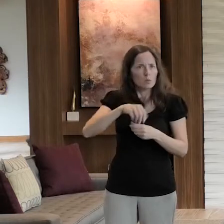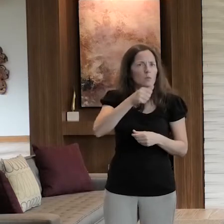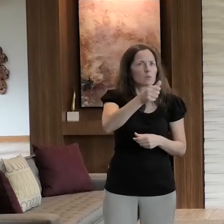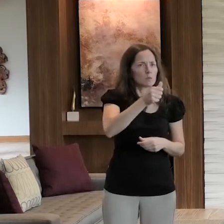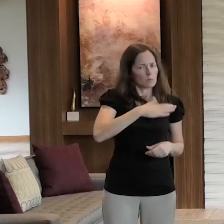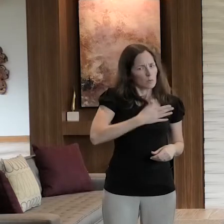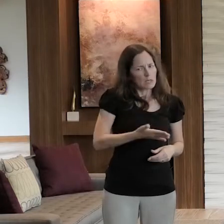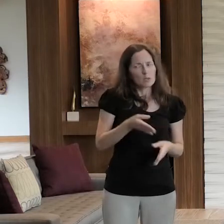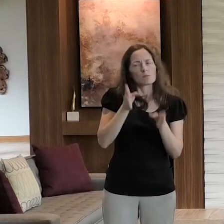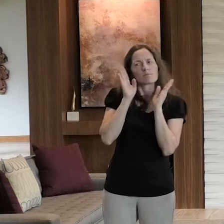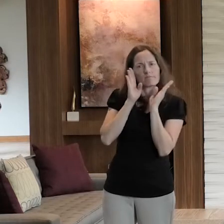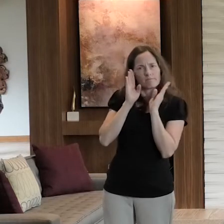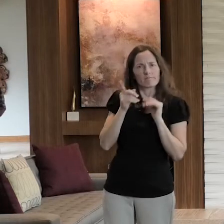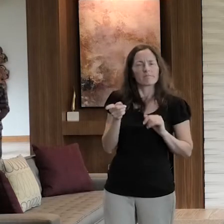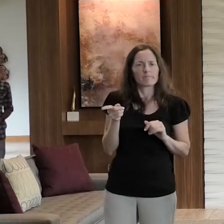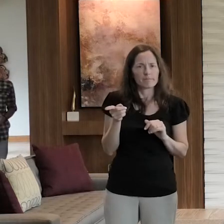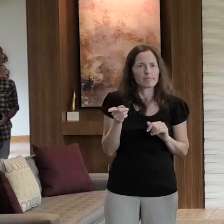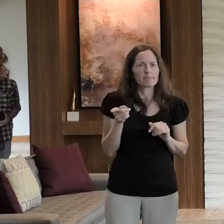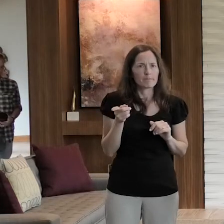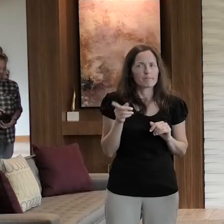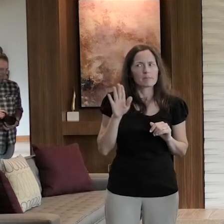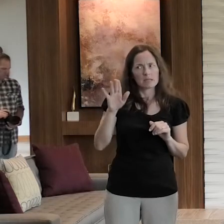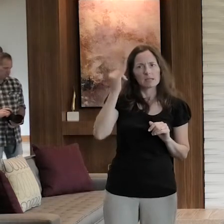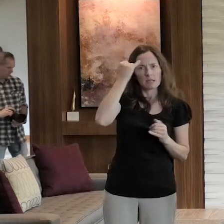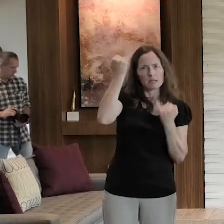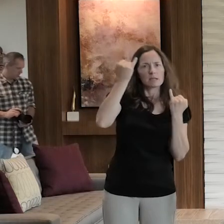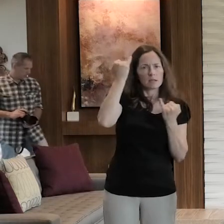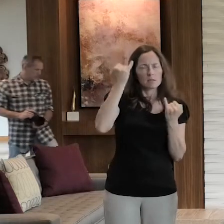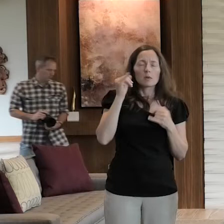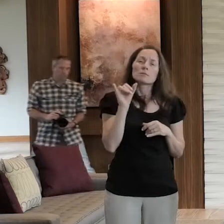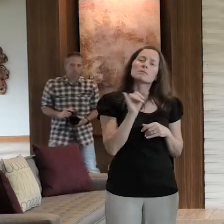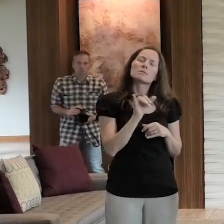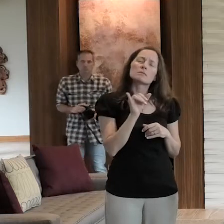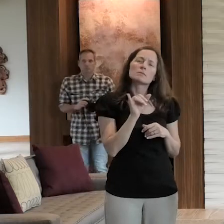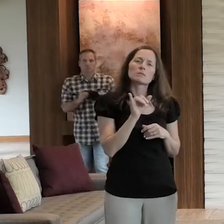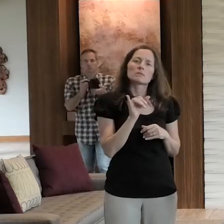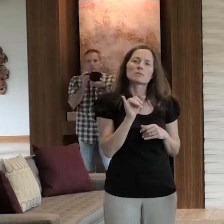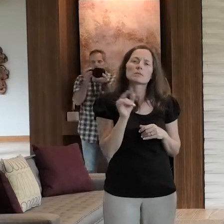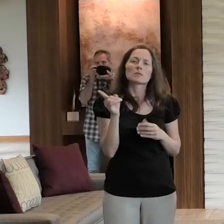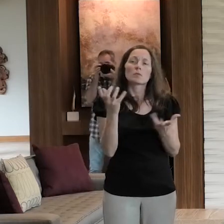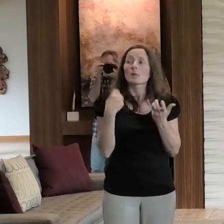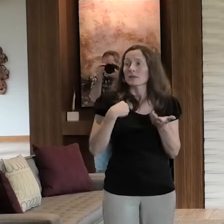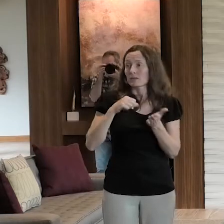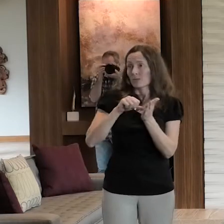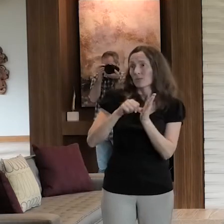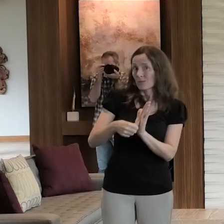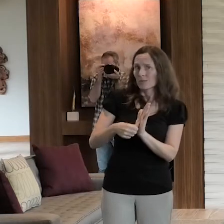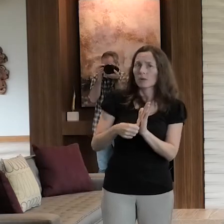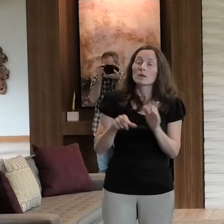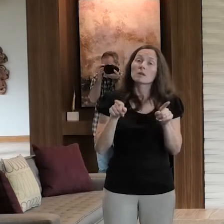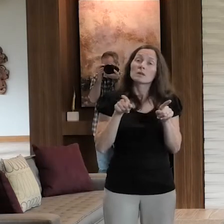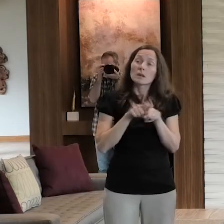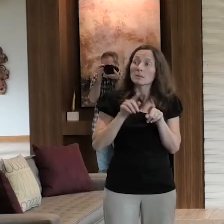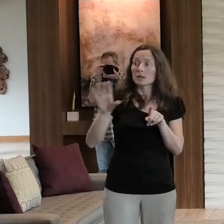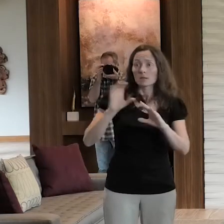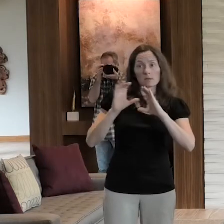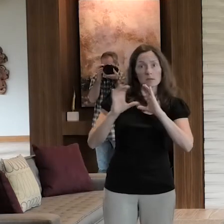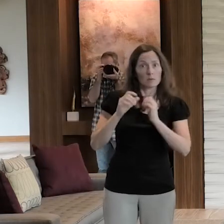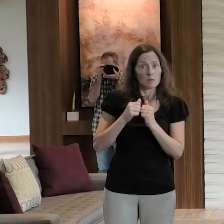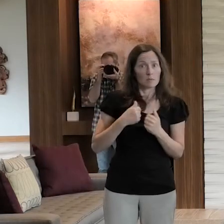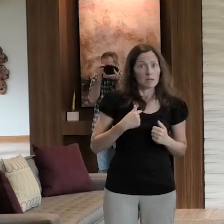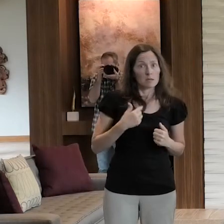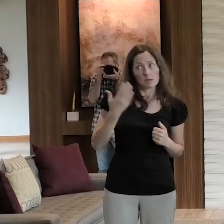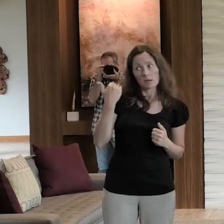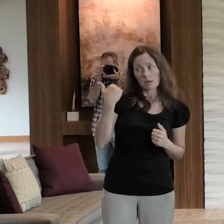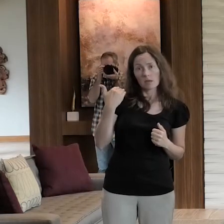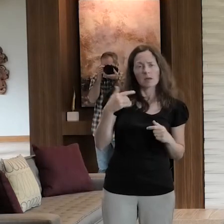him and the ideas that he had. But he also wanted to point out that just like his conversation with me, he had the same conversation